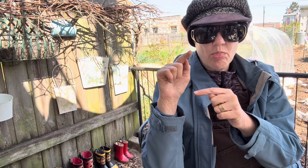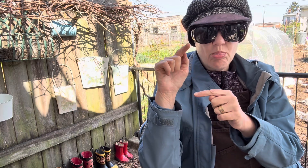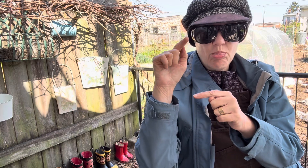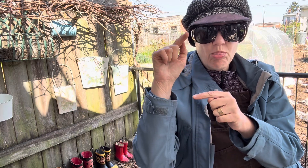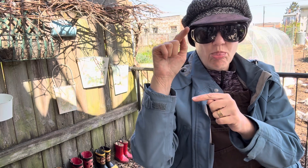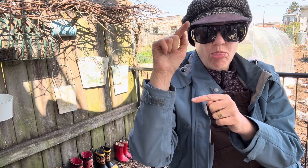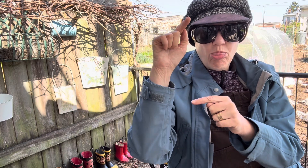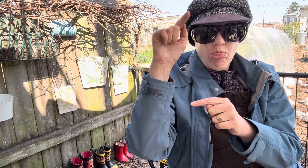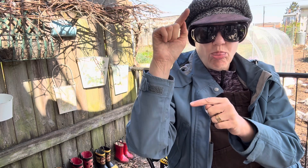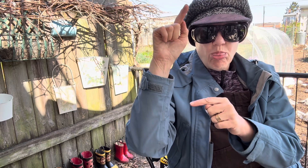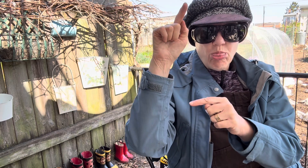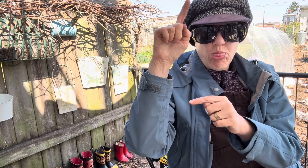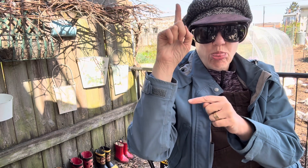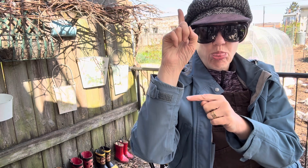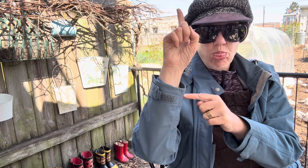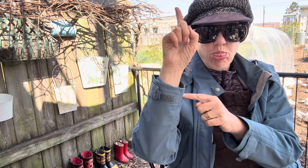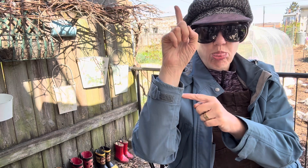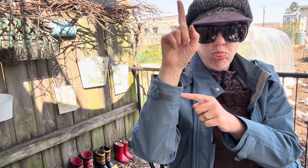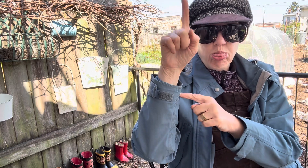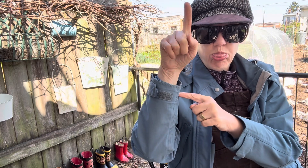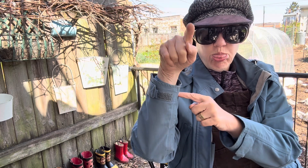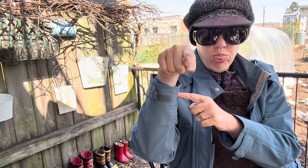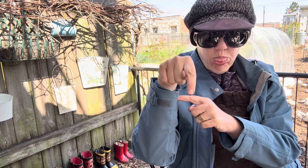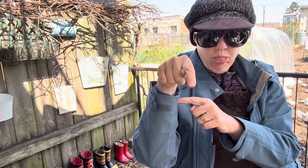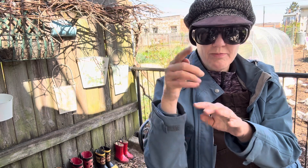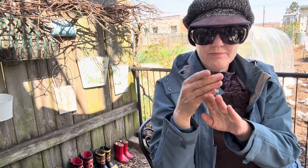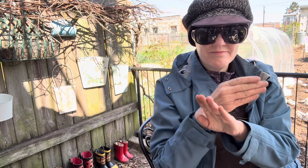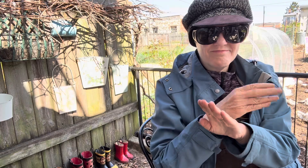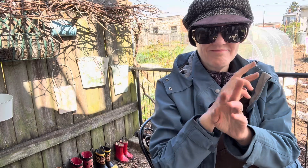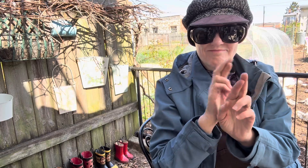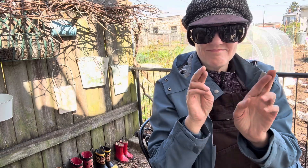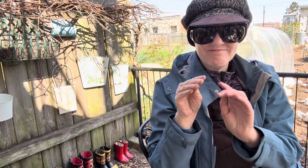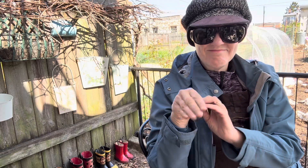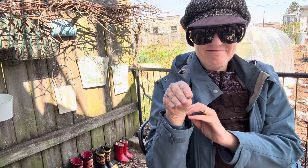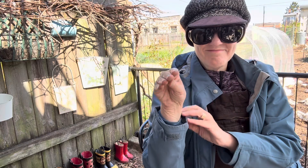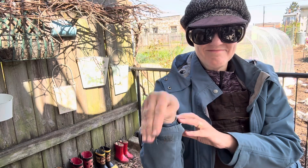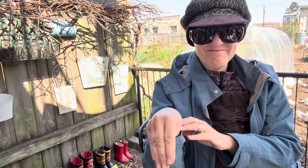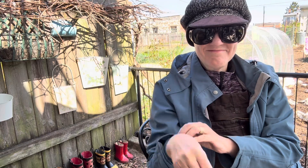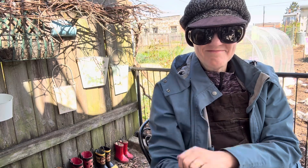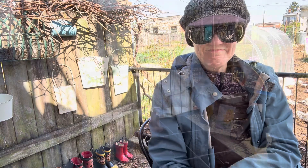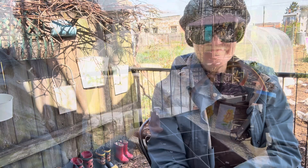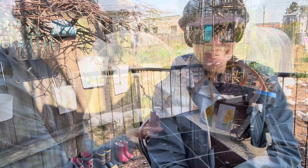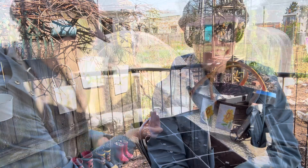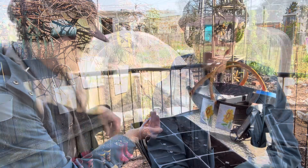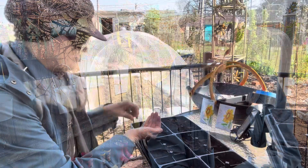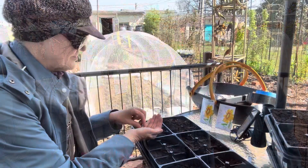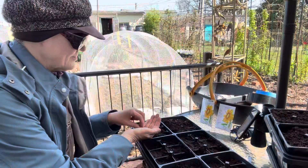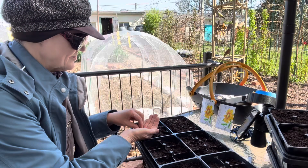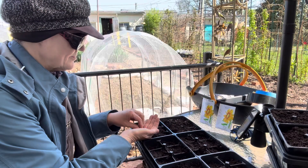And if you start them too early, they're going to get really tall and leggy and flop over before you're able to plant them out in the garden.